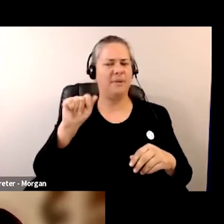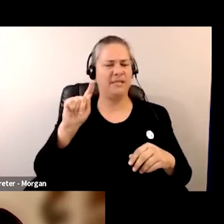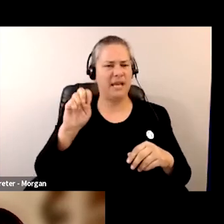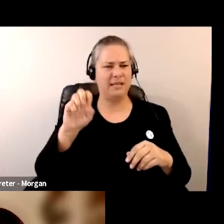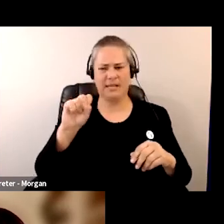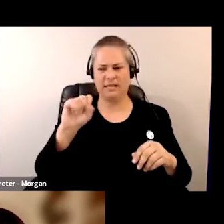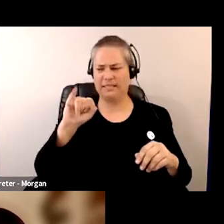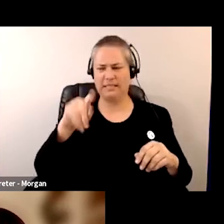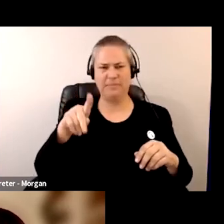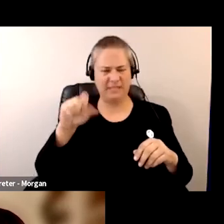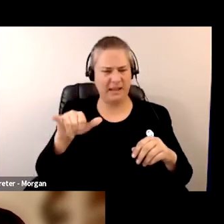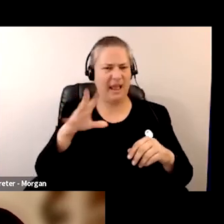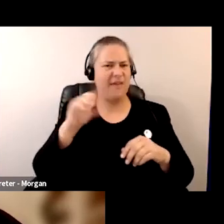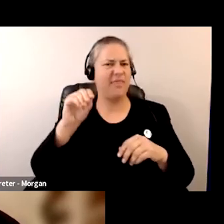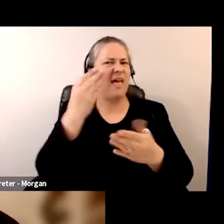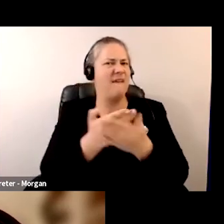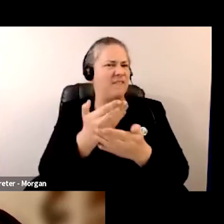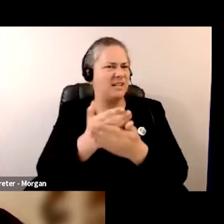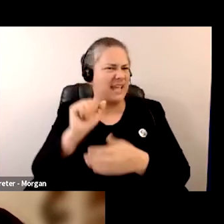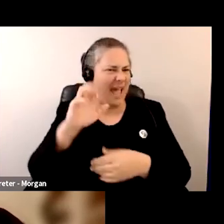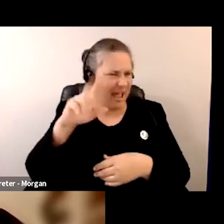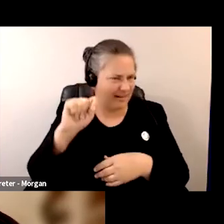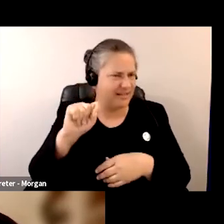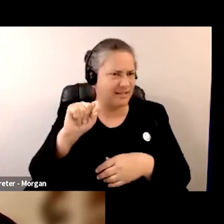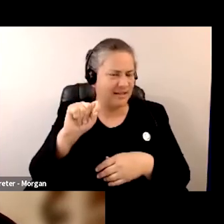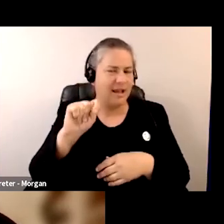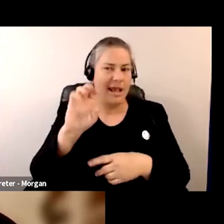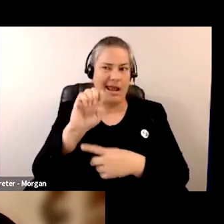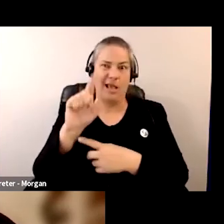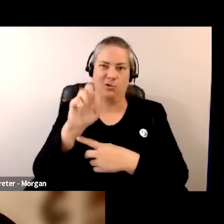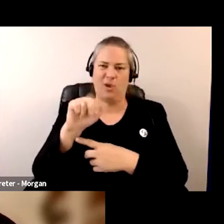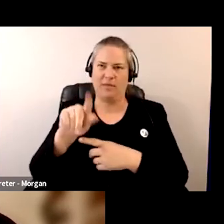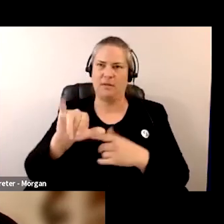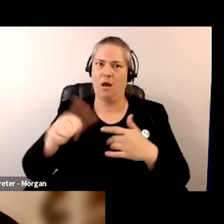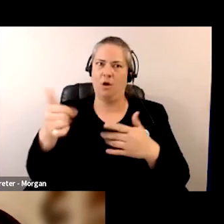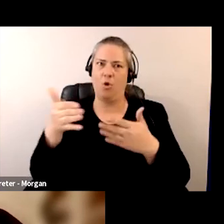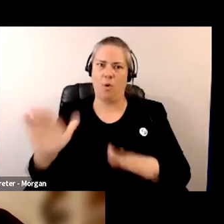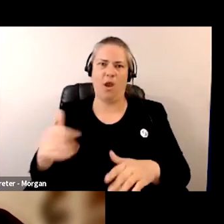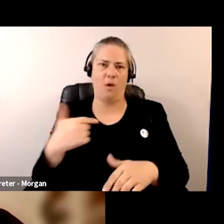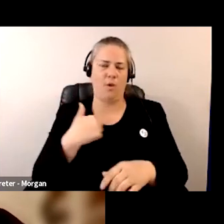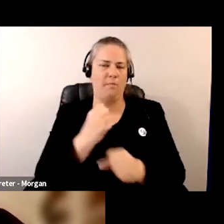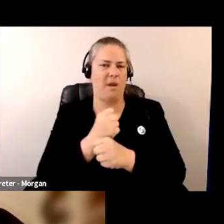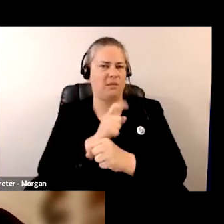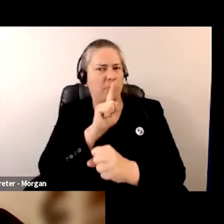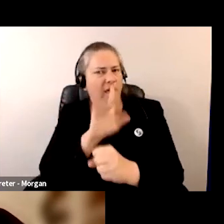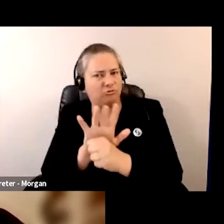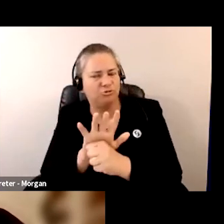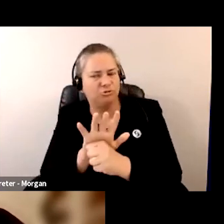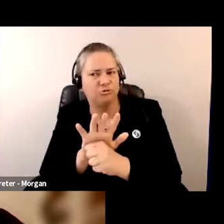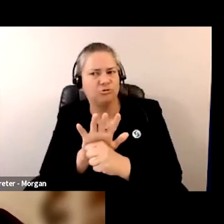SIPC and the Evidence Act. And ESRA is the other way that we make pledges to